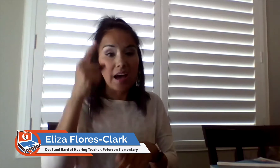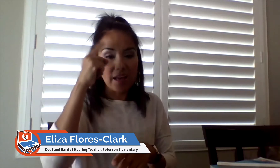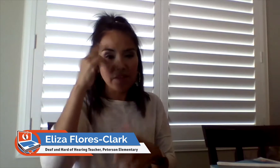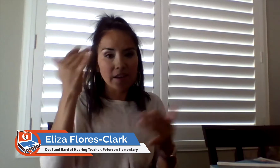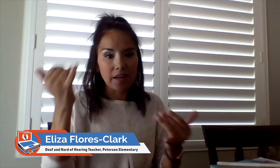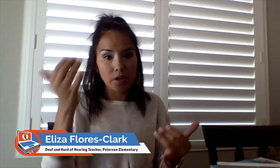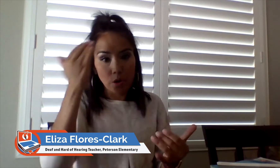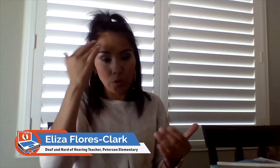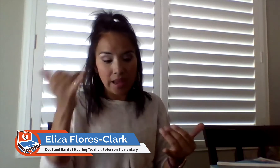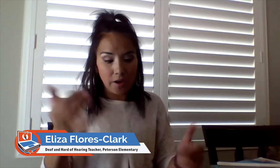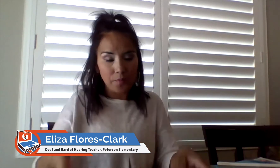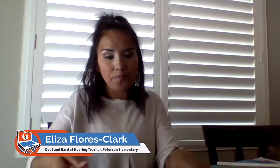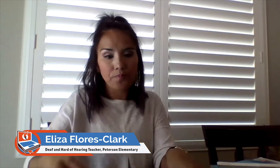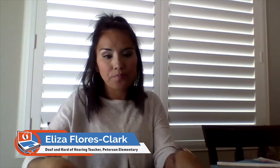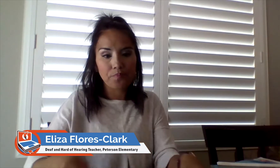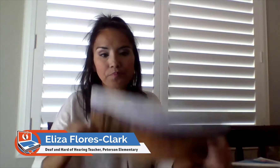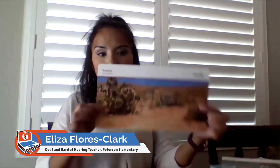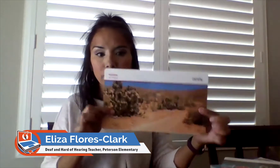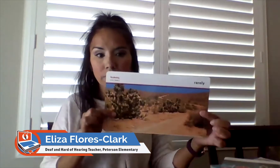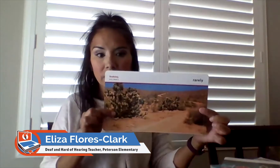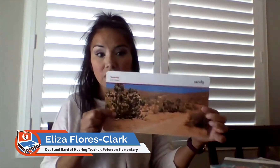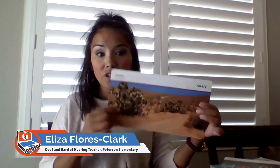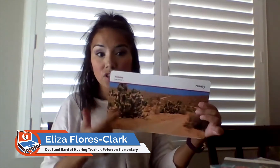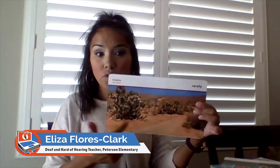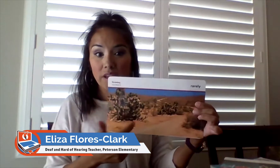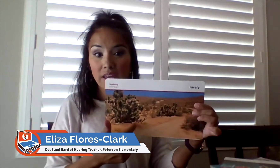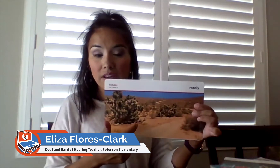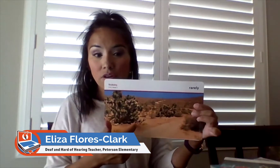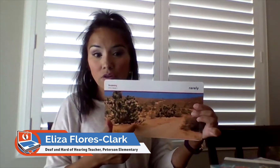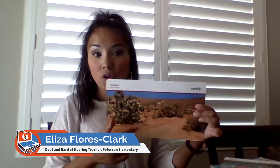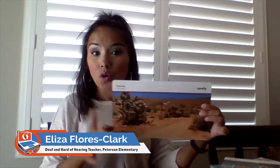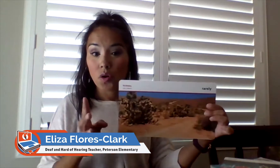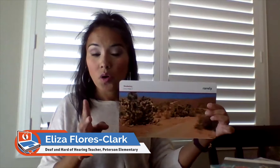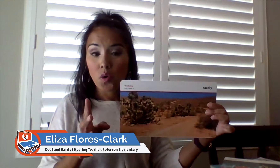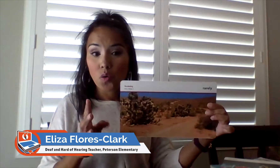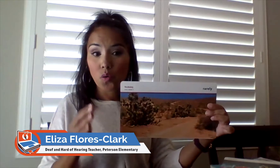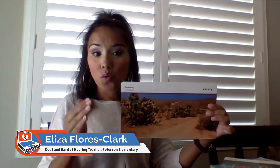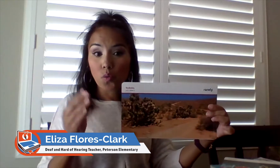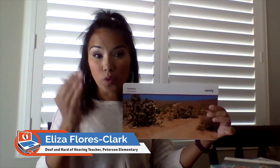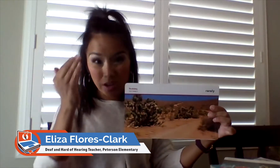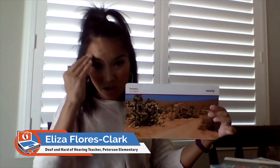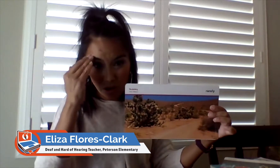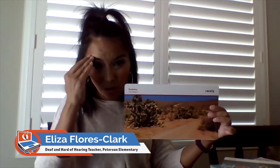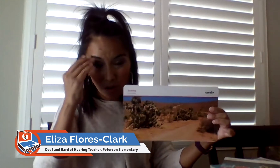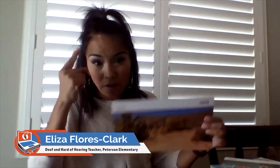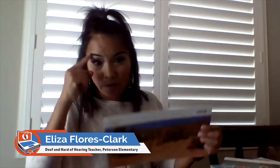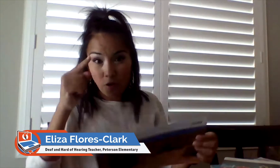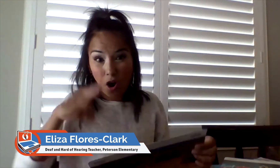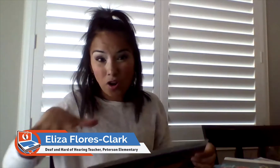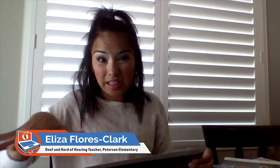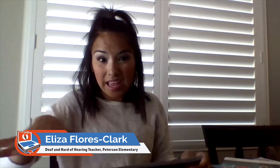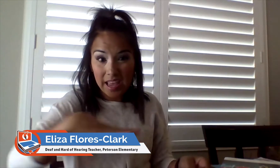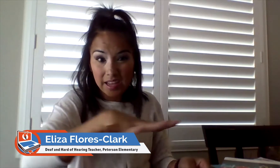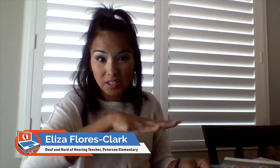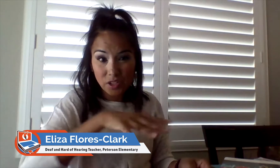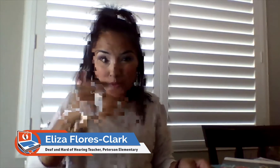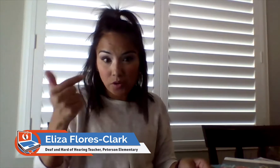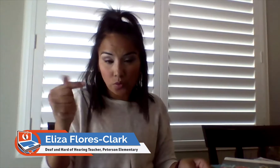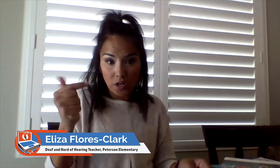think I know now. So here we know for our land to be green,